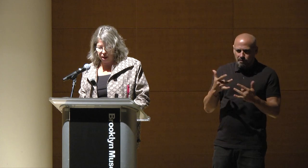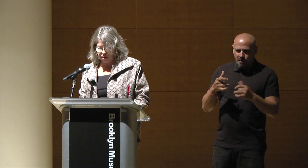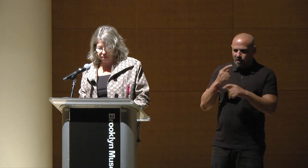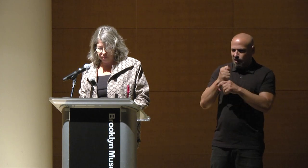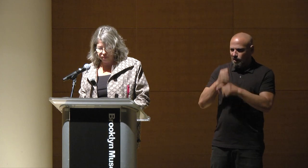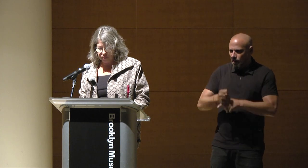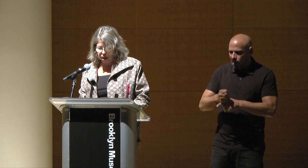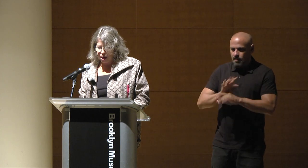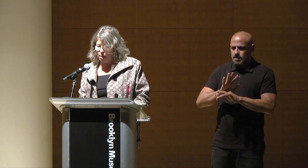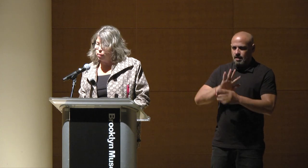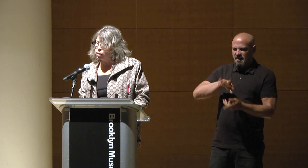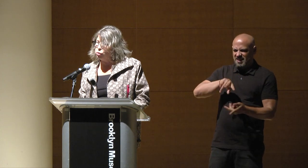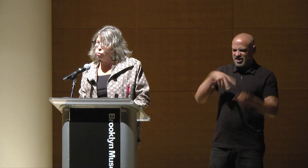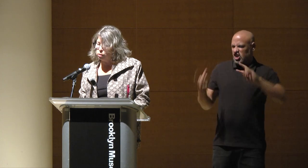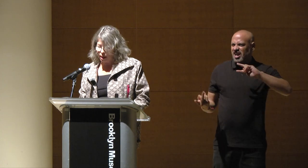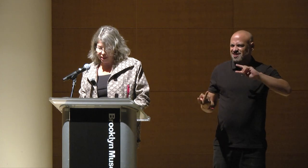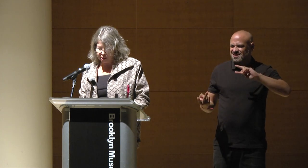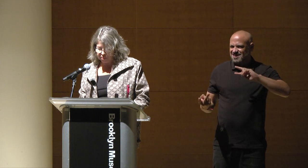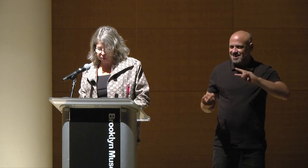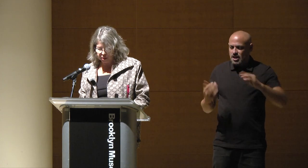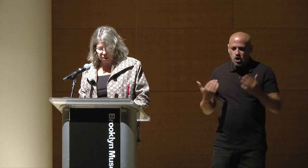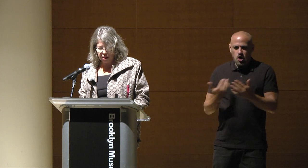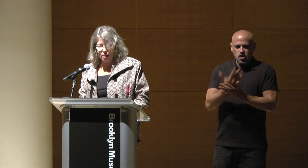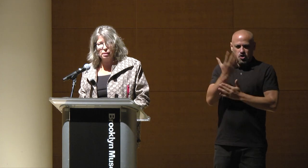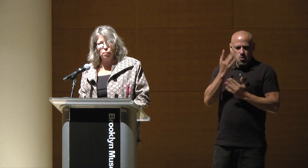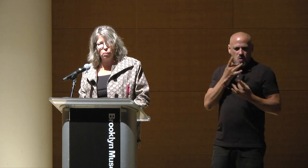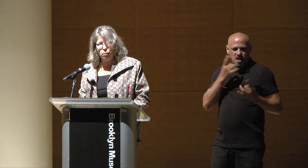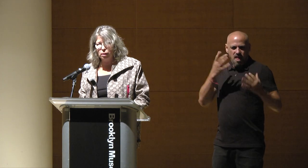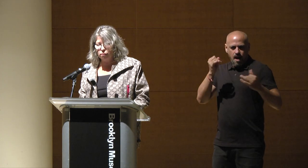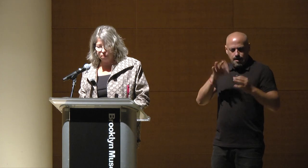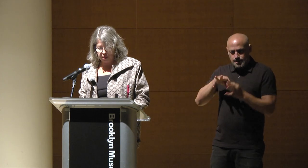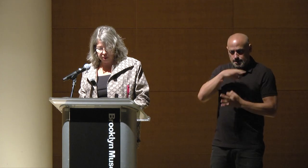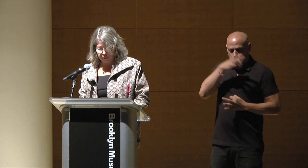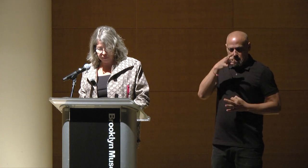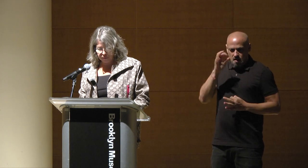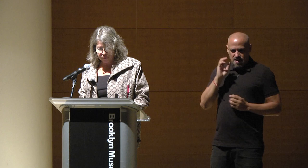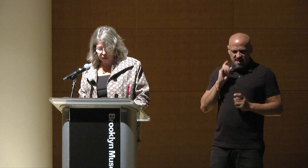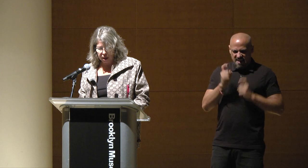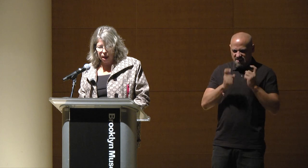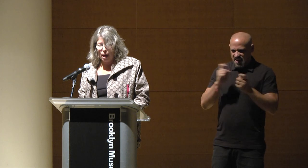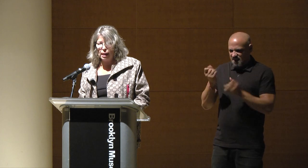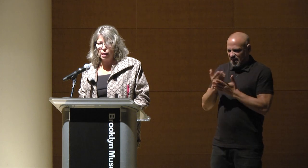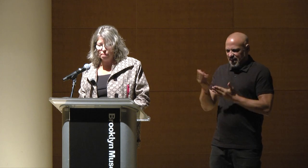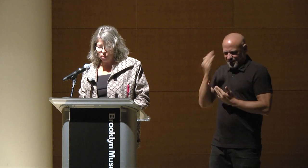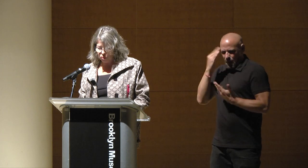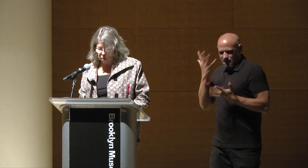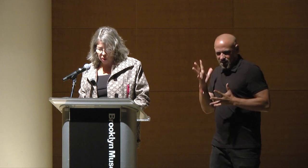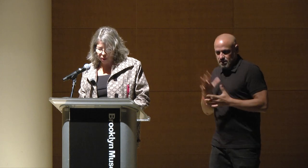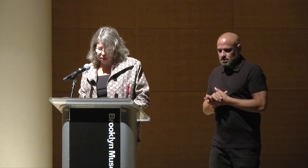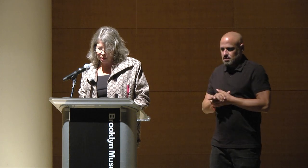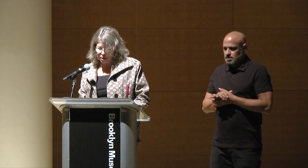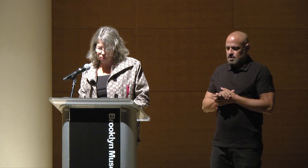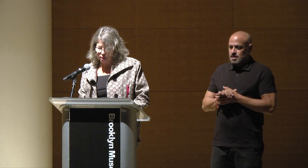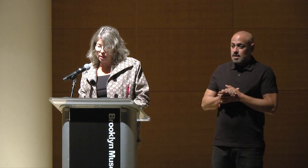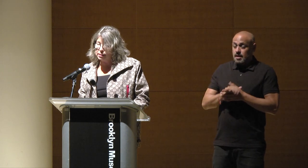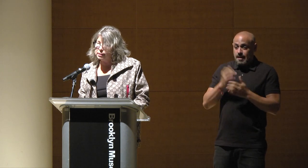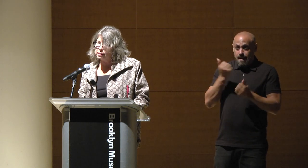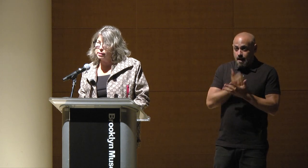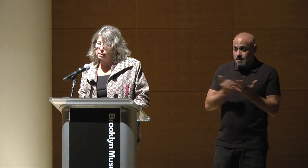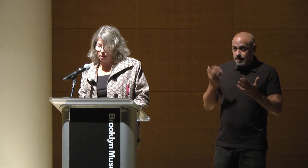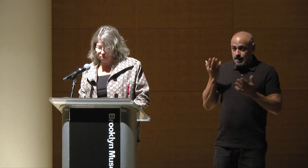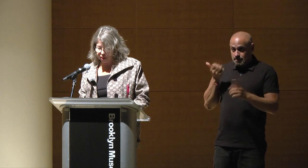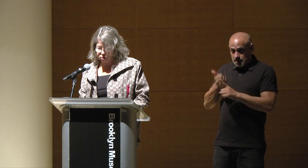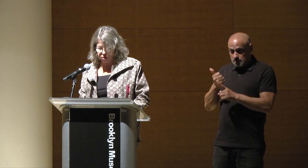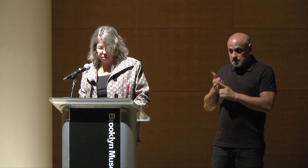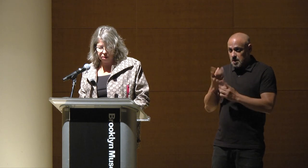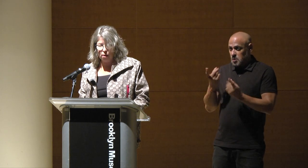them on their head, he brought new light and spirit to things that were really familiar. And he imbued all that he did with an